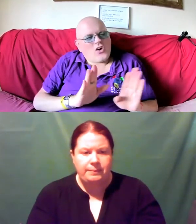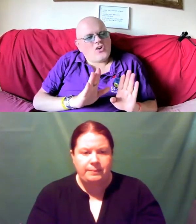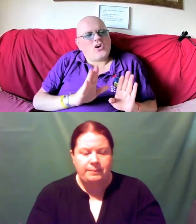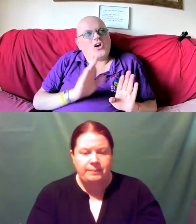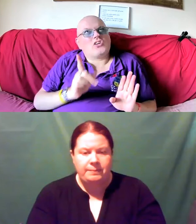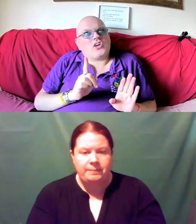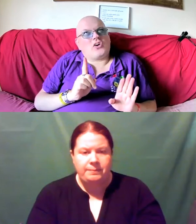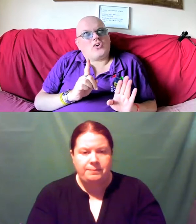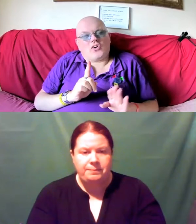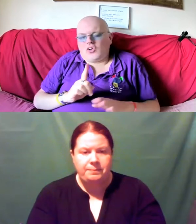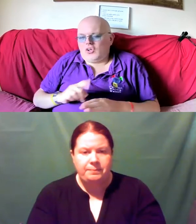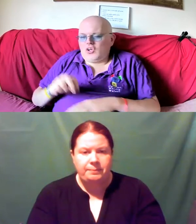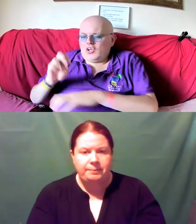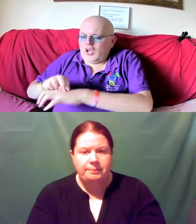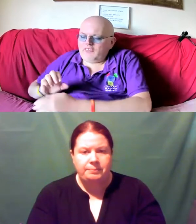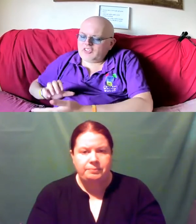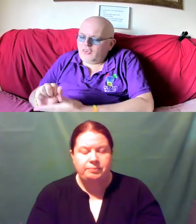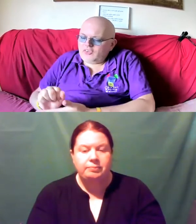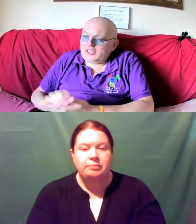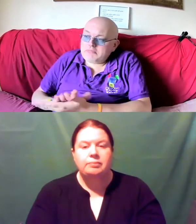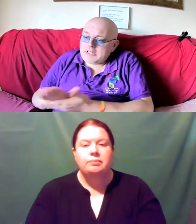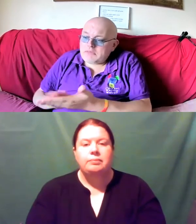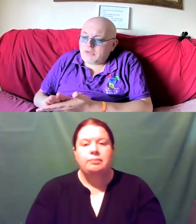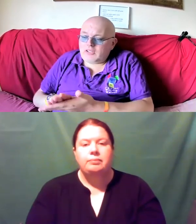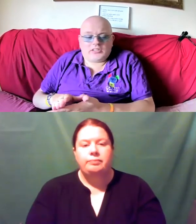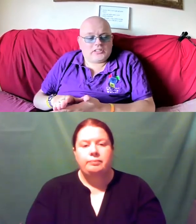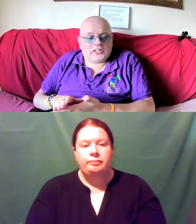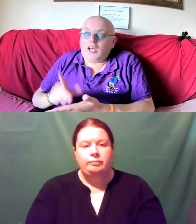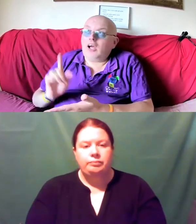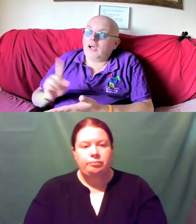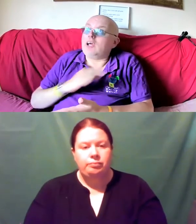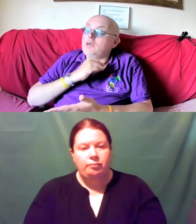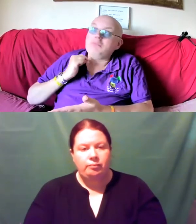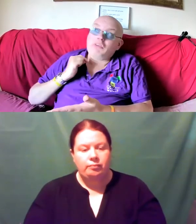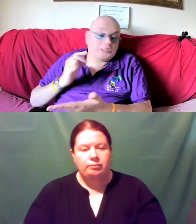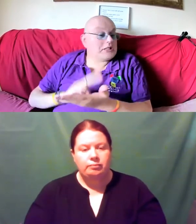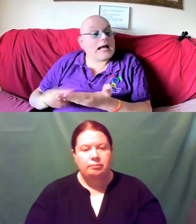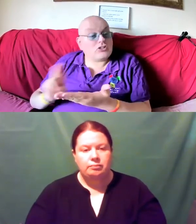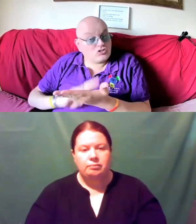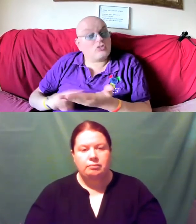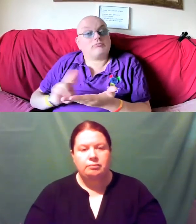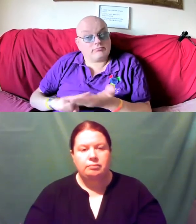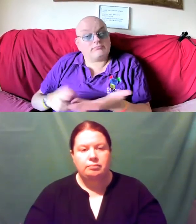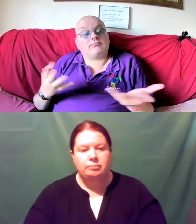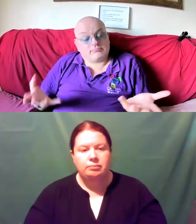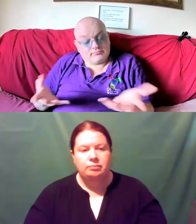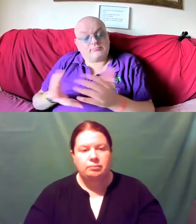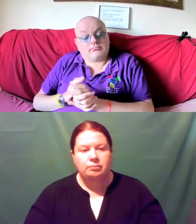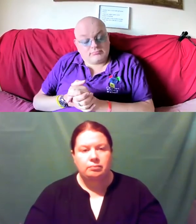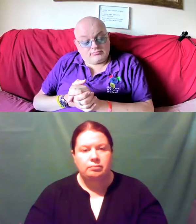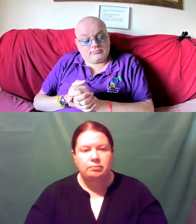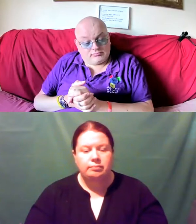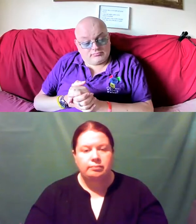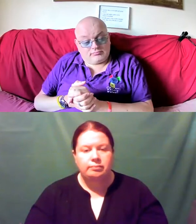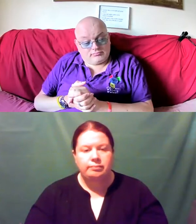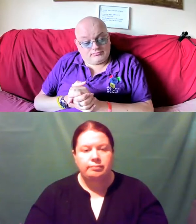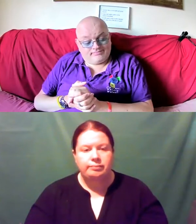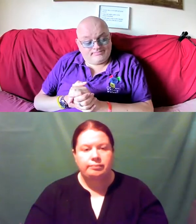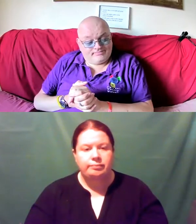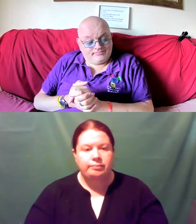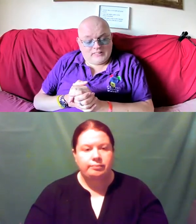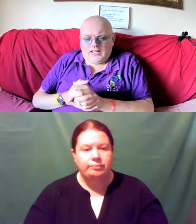Irish Catholic culture I was from, then, you know, considering priesthood seemed like a natural choice. And it certainly did, when I